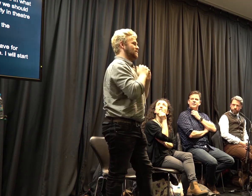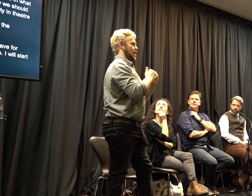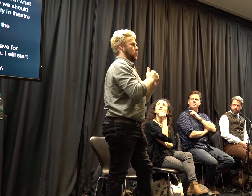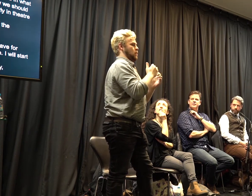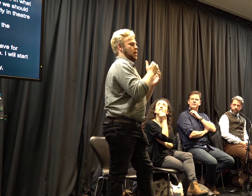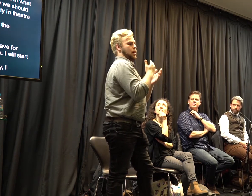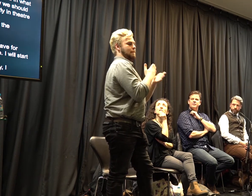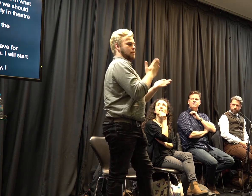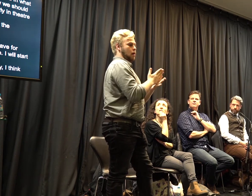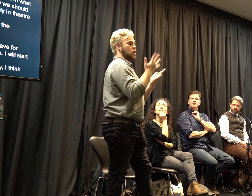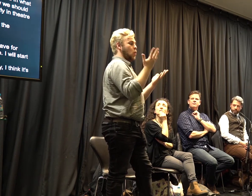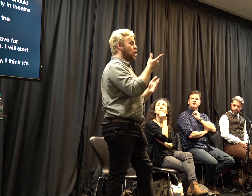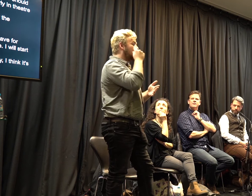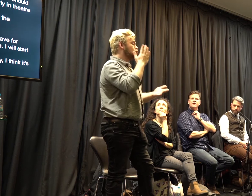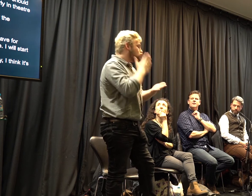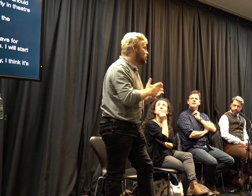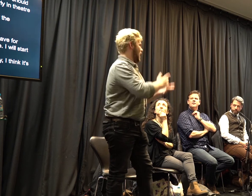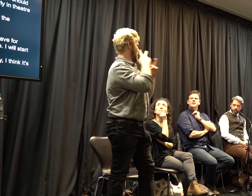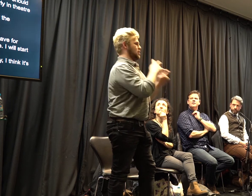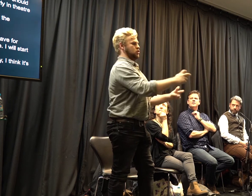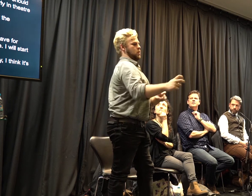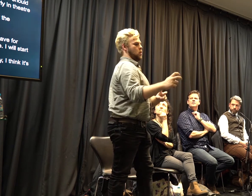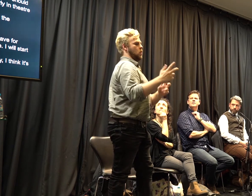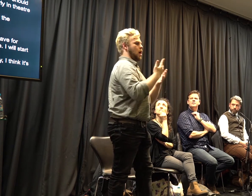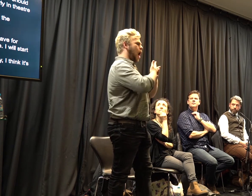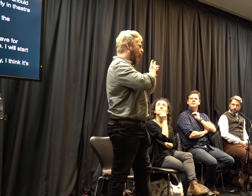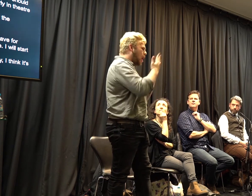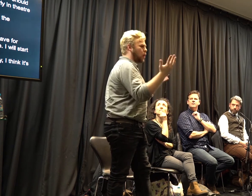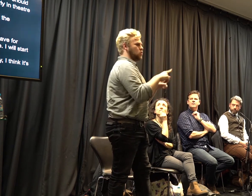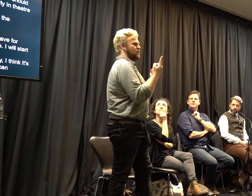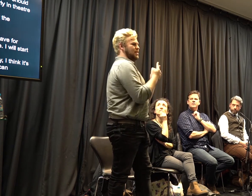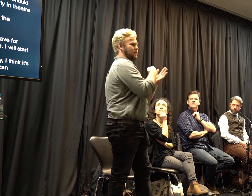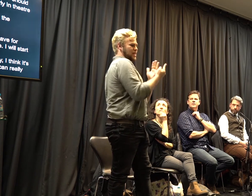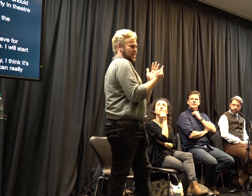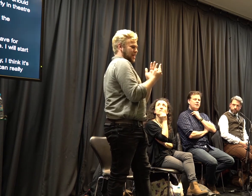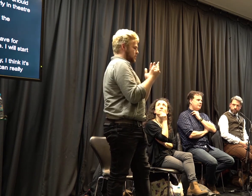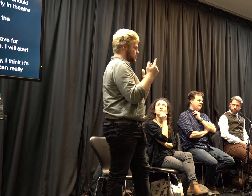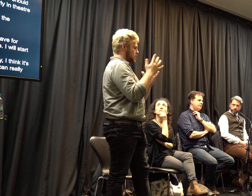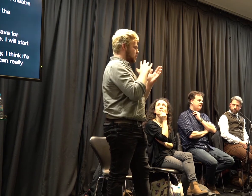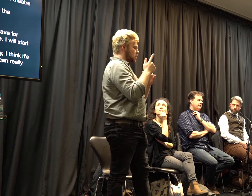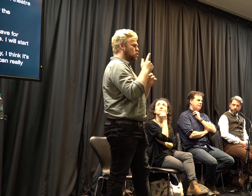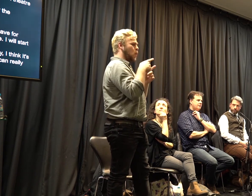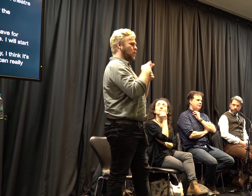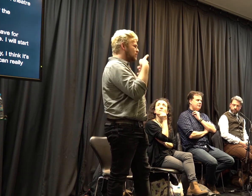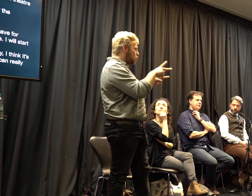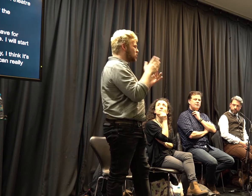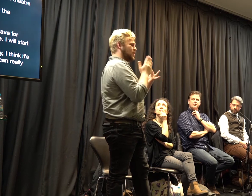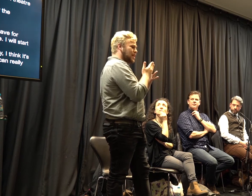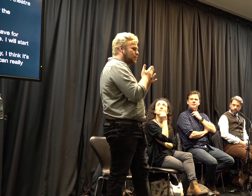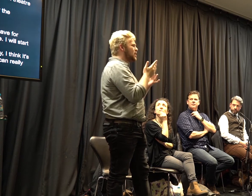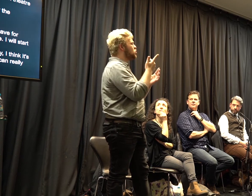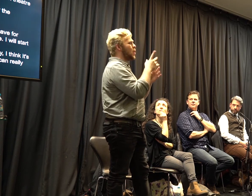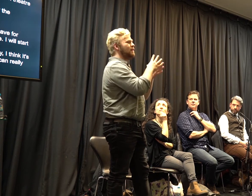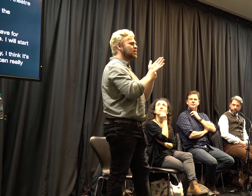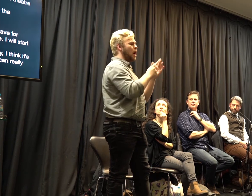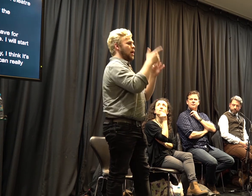it's during the R&D stages, that is when you can really explore a lot of different options in terms of